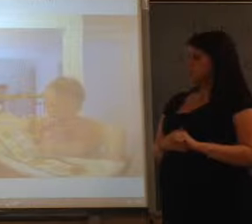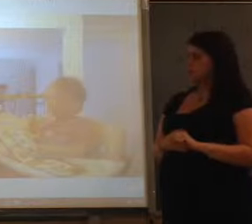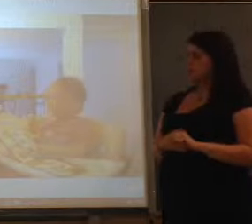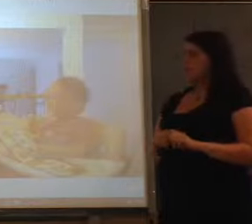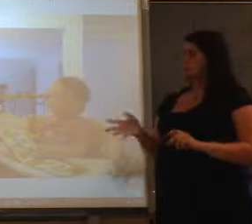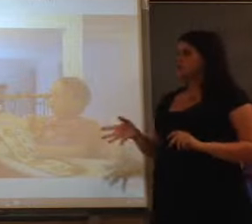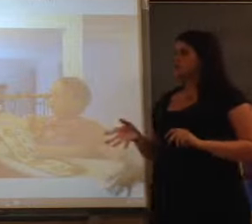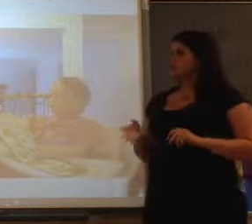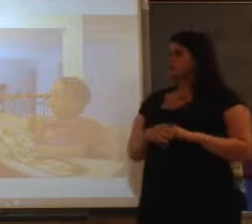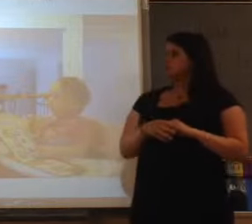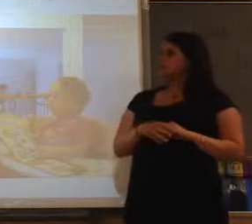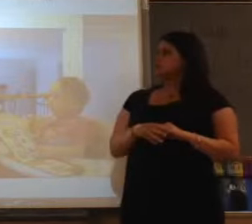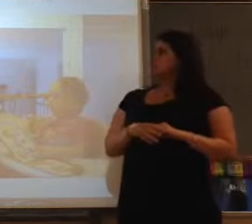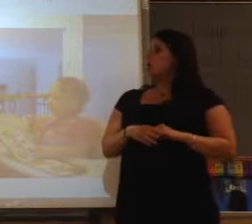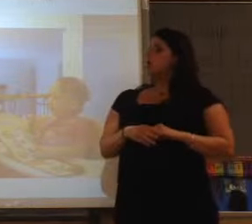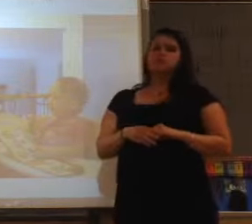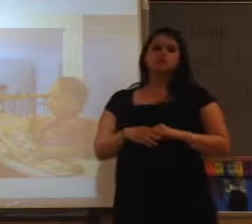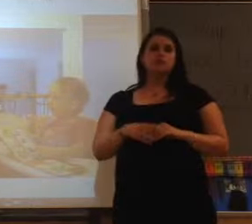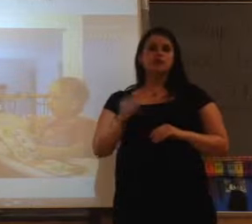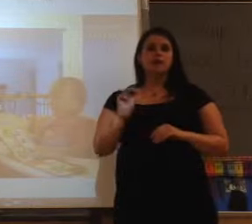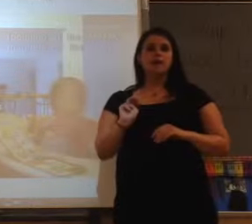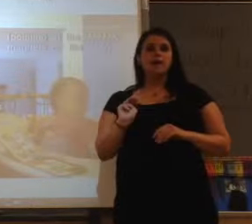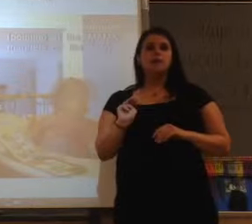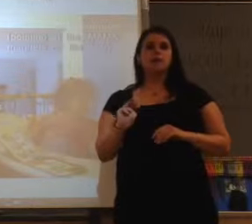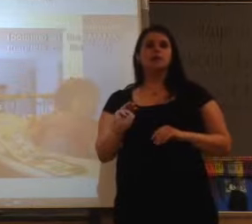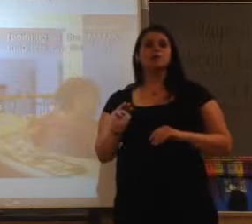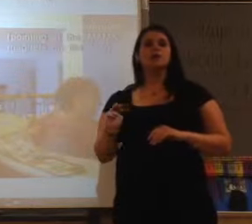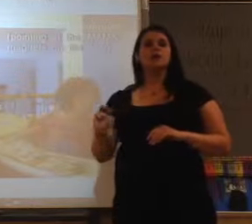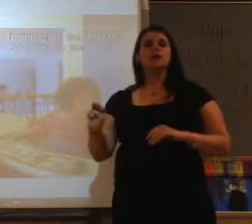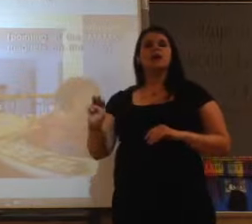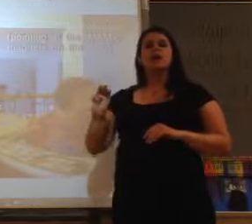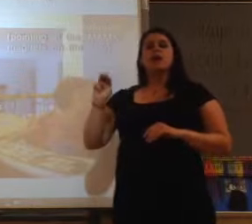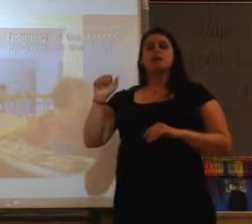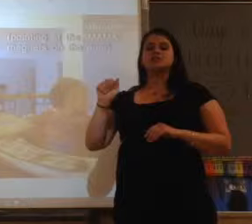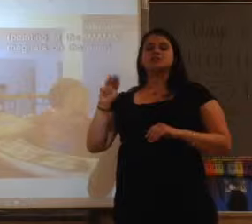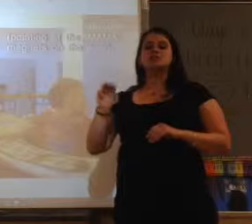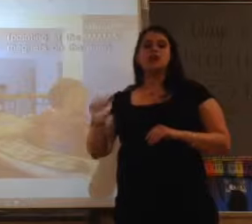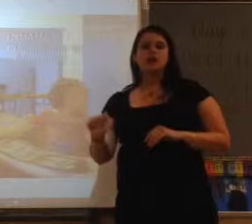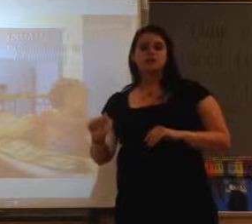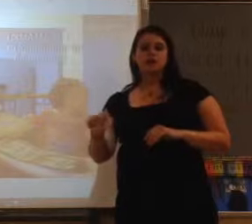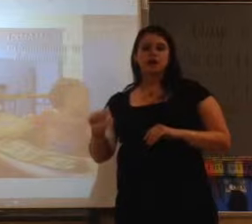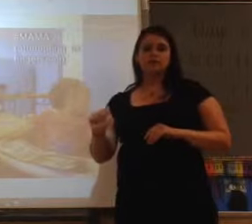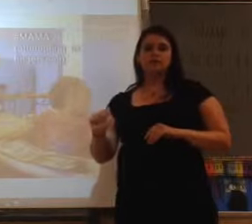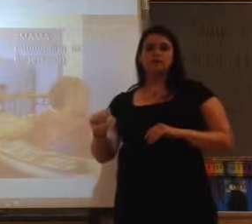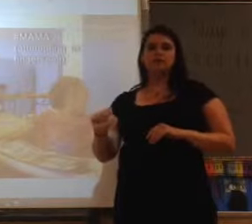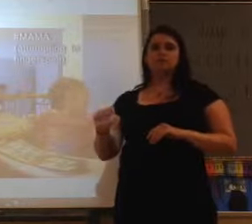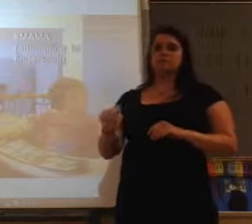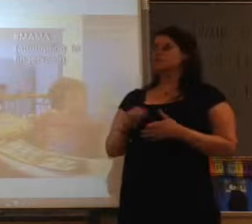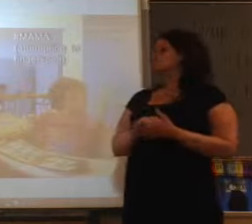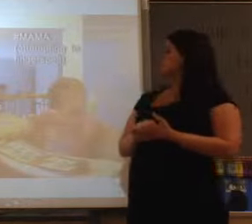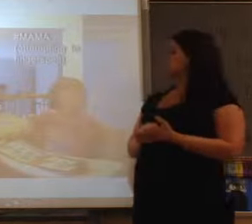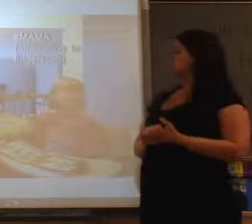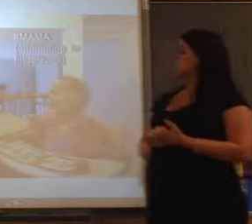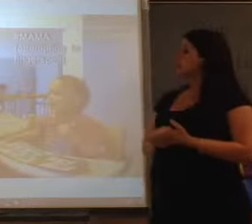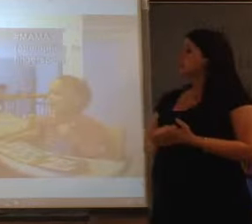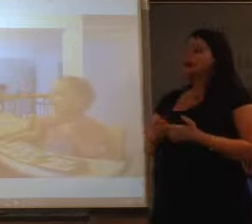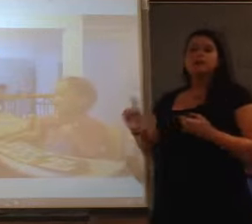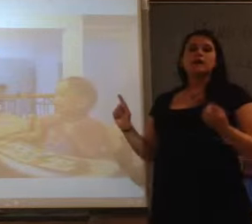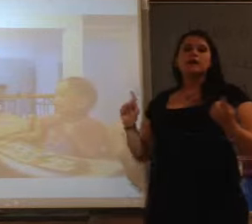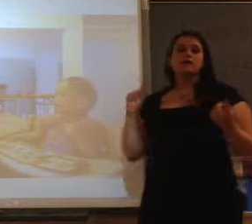And as you can see, the mom shows her the M in her book, and she tries to copy the fingerspelling here and